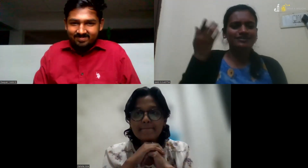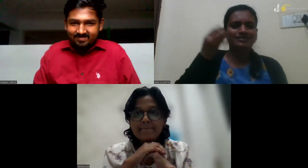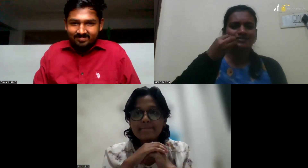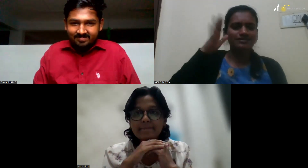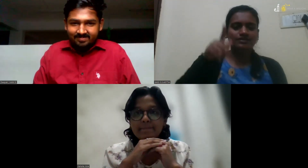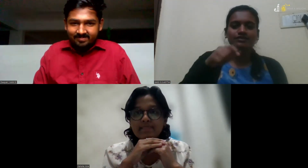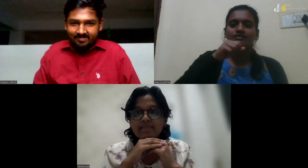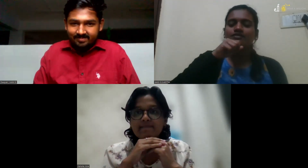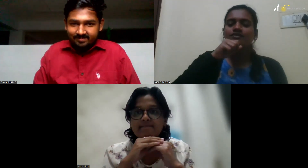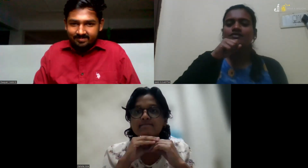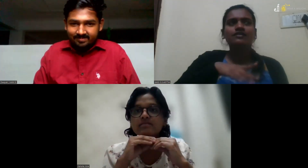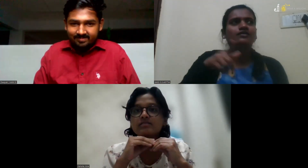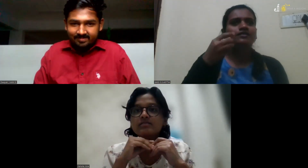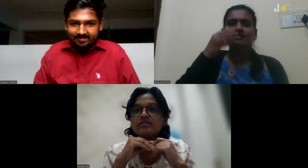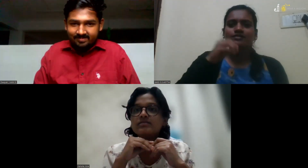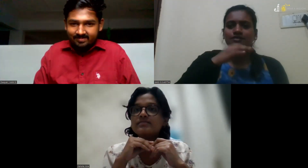Hello. Hi.